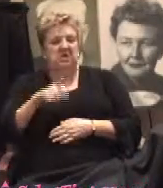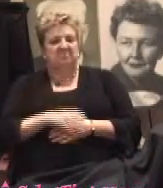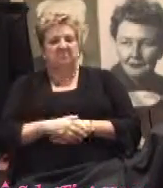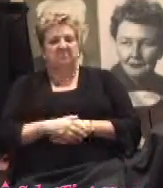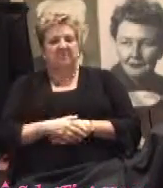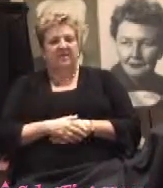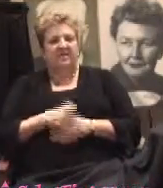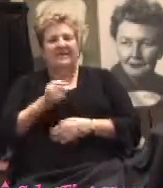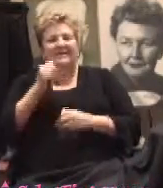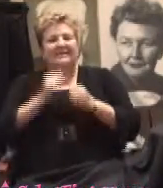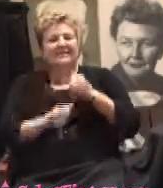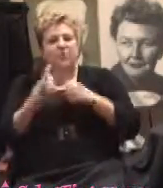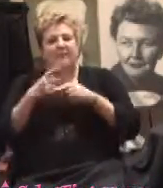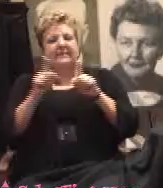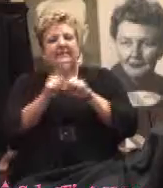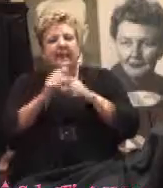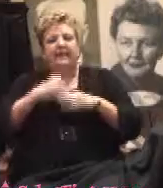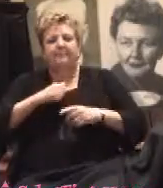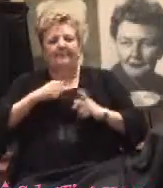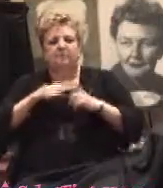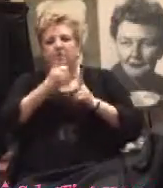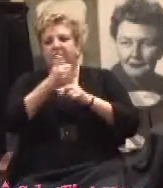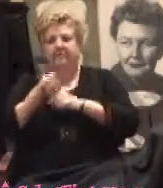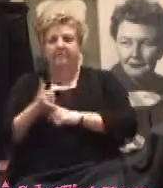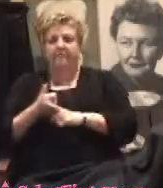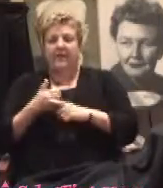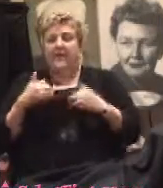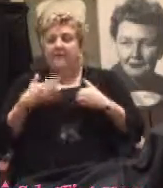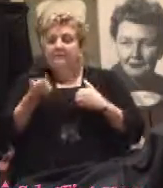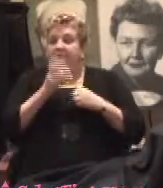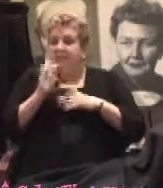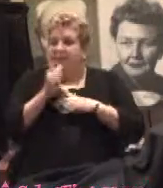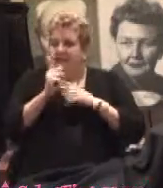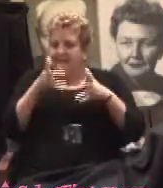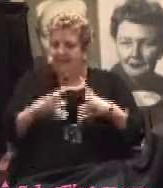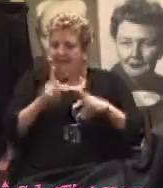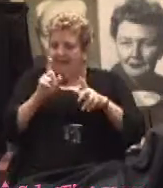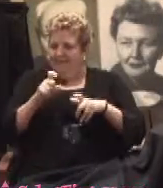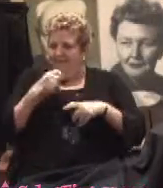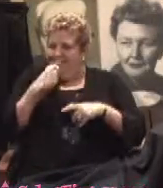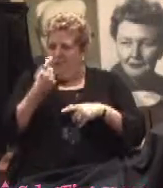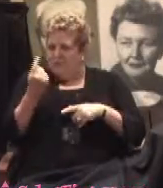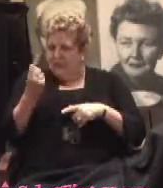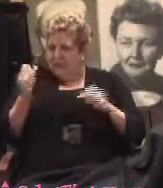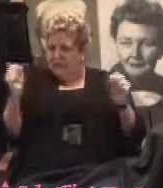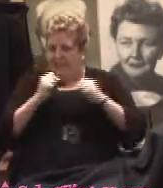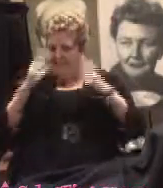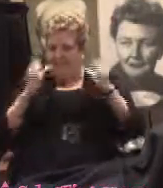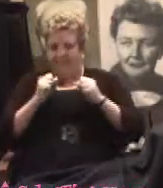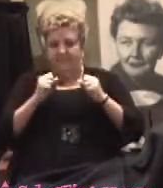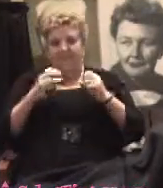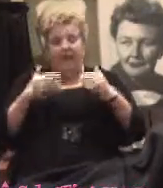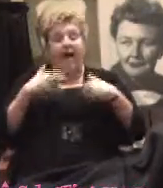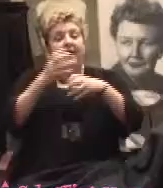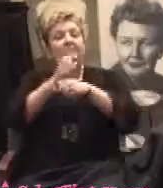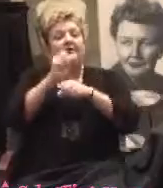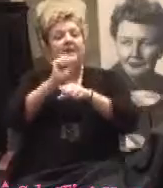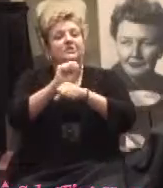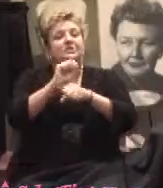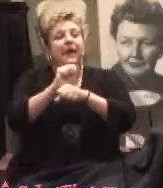yourself. So I just have a few minutes, but I have to tell you about the most amazing thing. It's an amazing thing. I got a job at an airline. And I